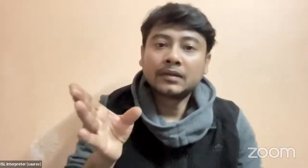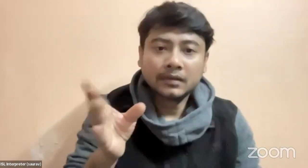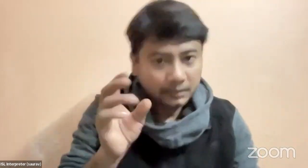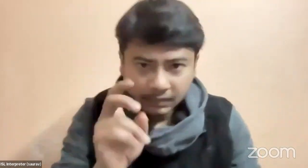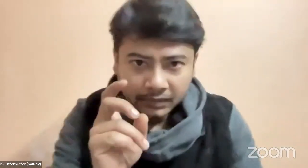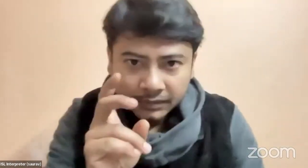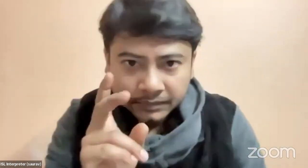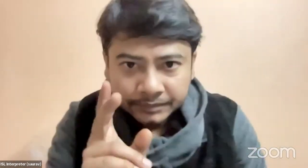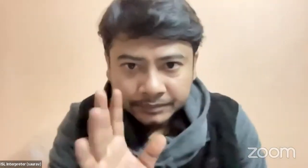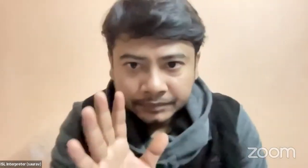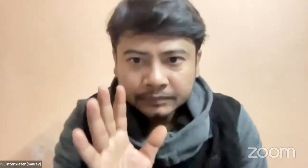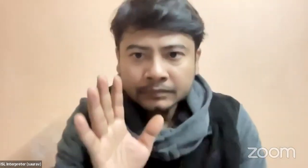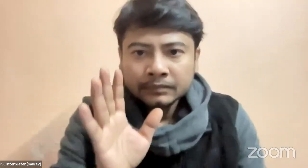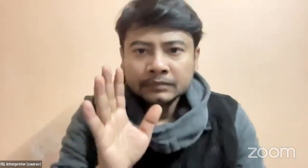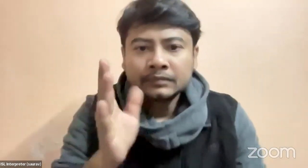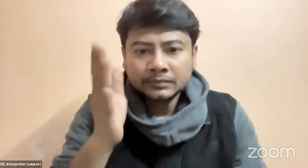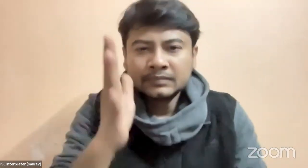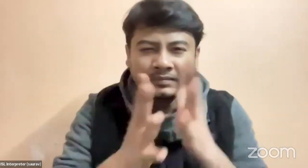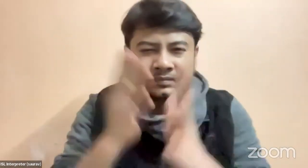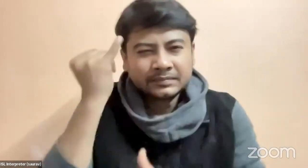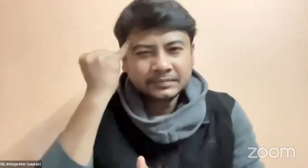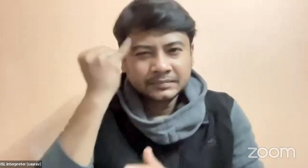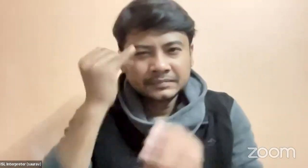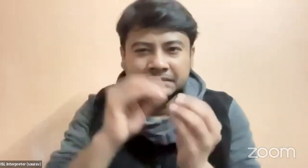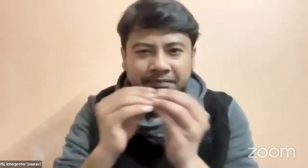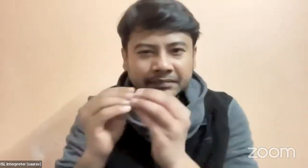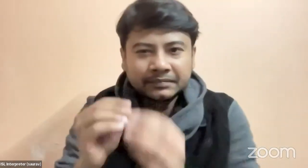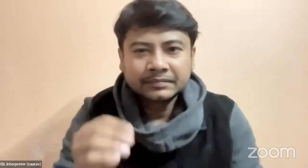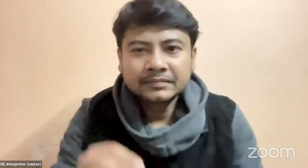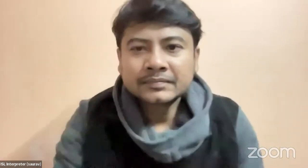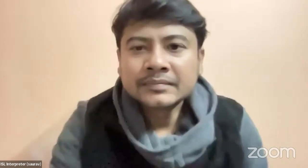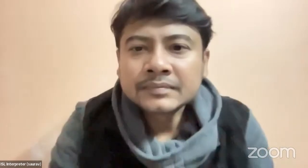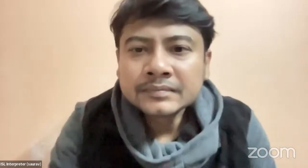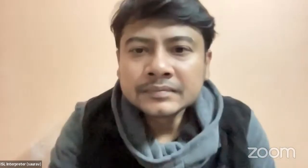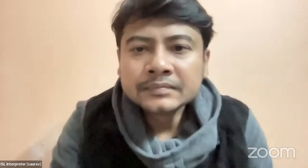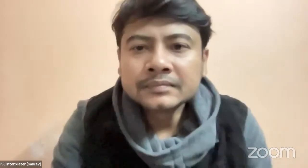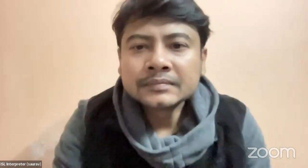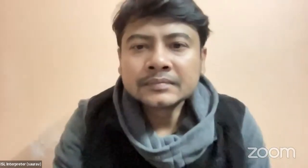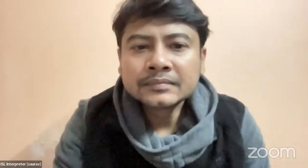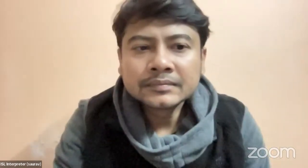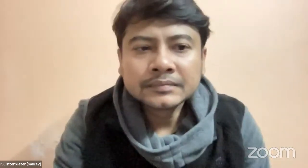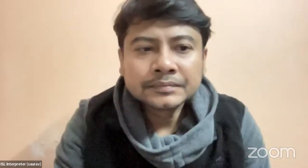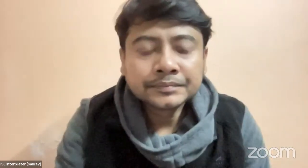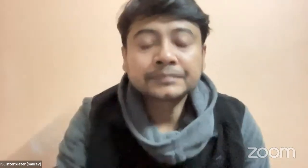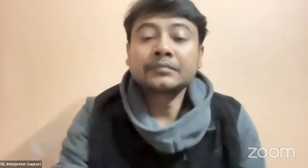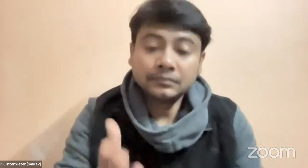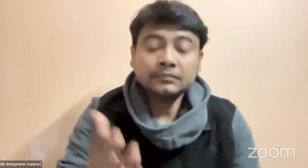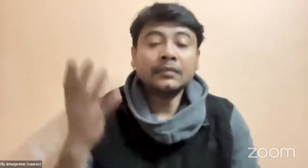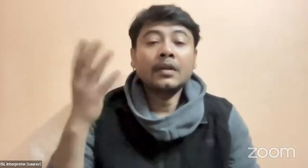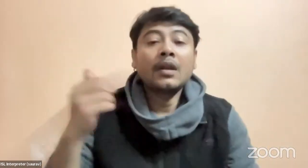Okay, anyways. So now Narad Muni, he goes to spiritual world also.